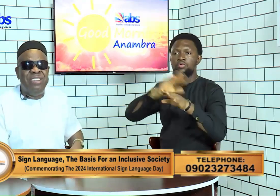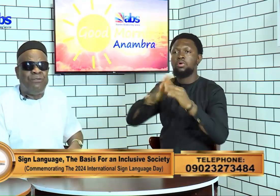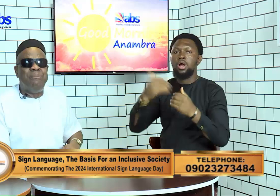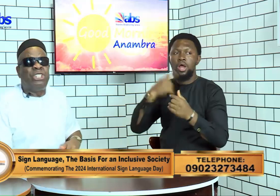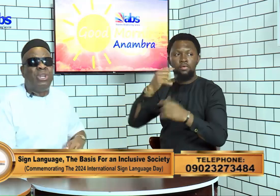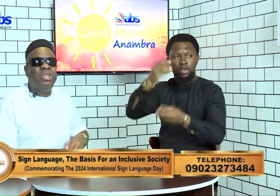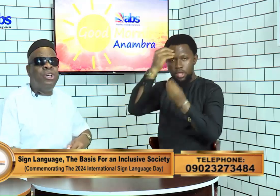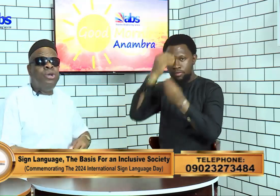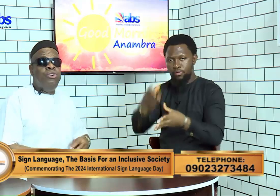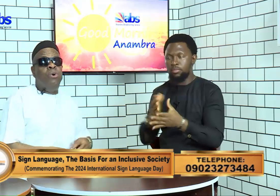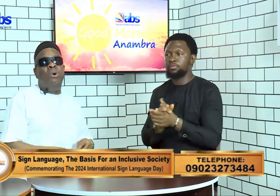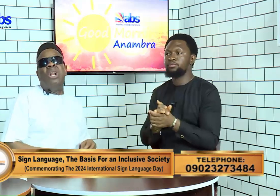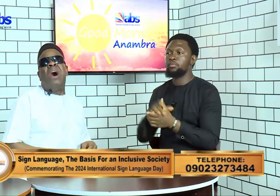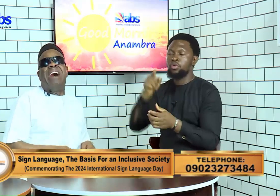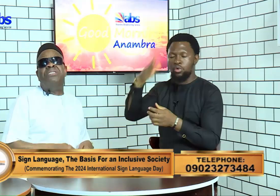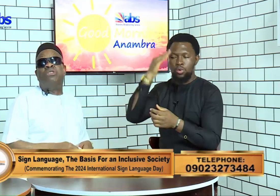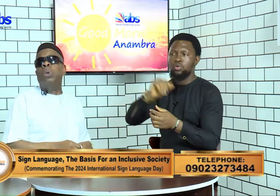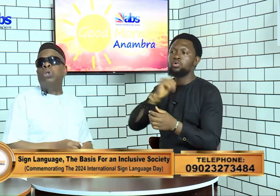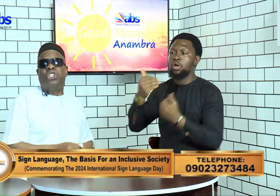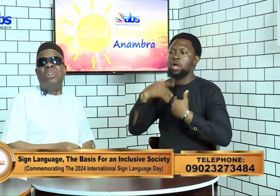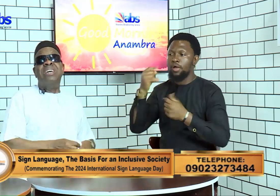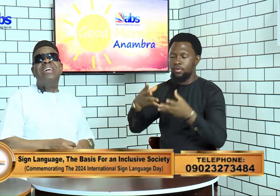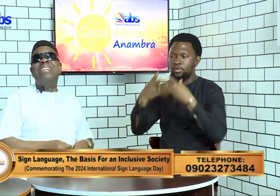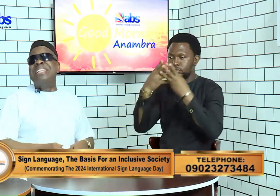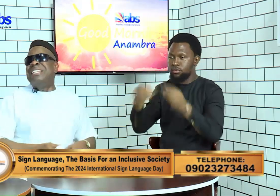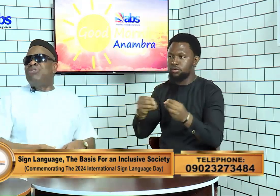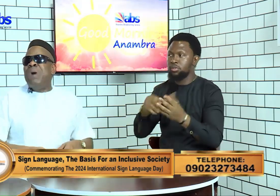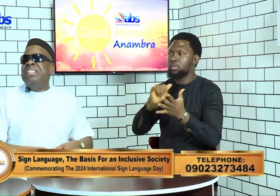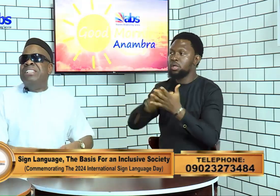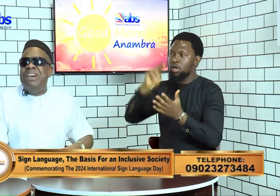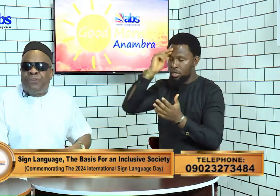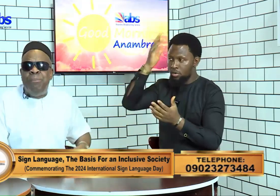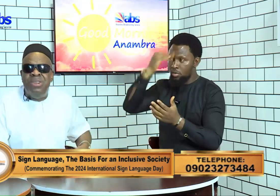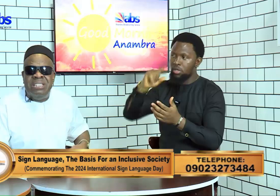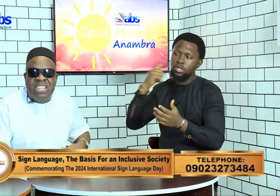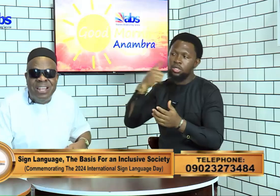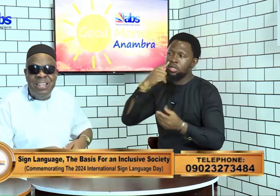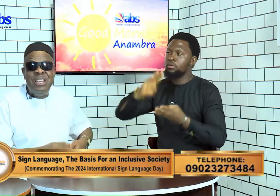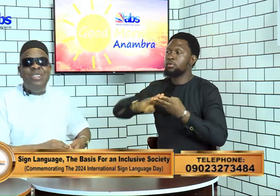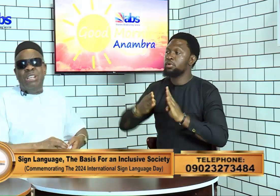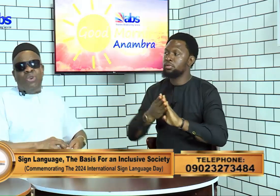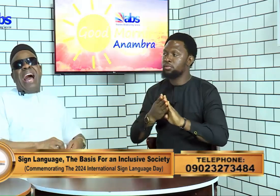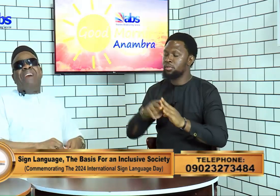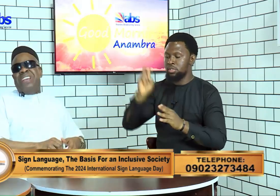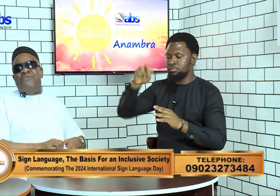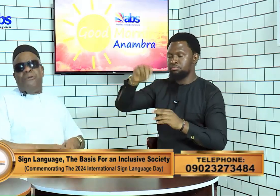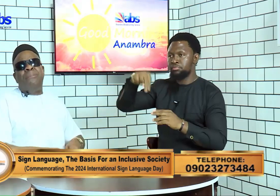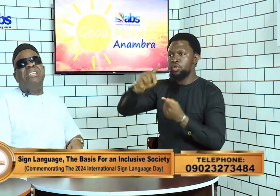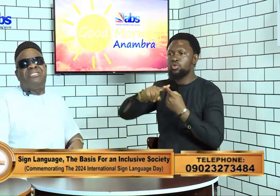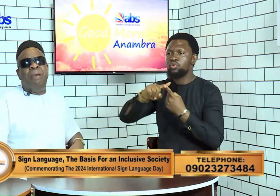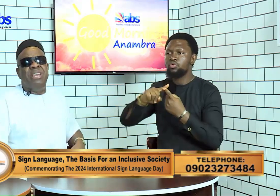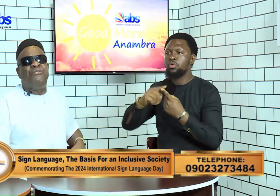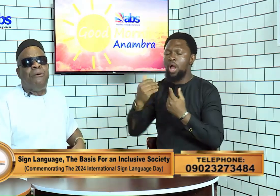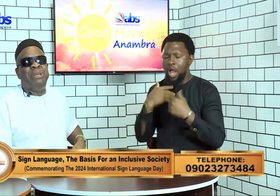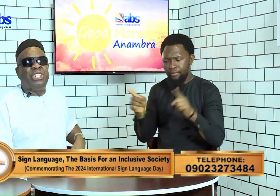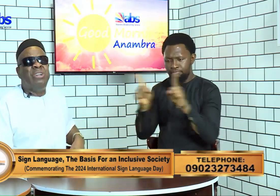have the information, you will not have the solution. Right. That is why the deaf community need to have the